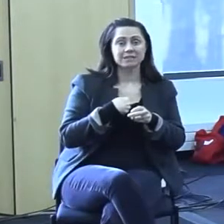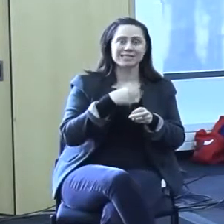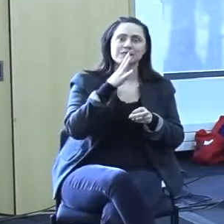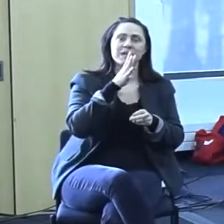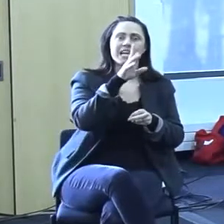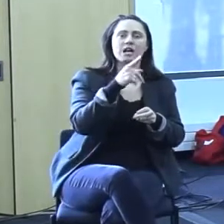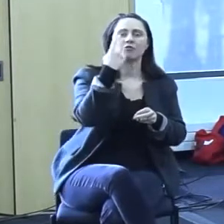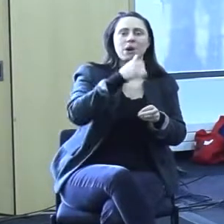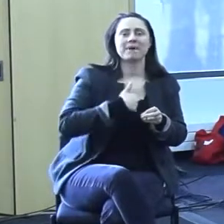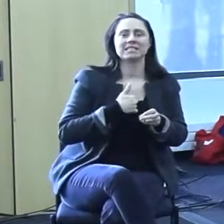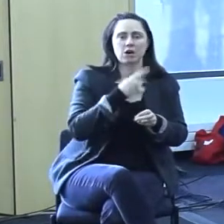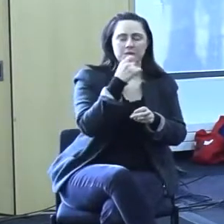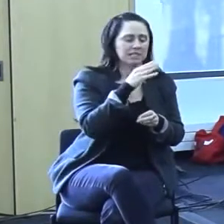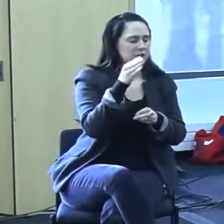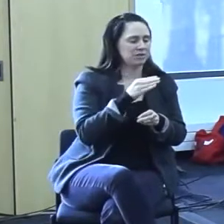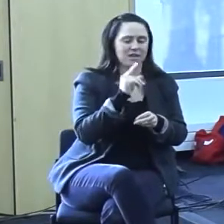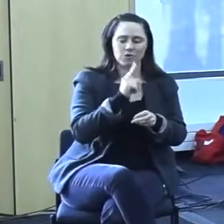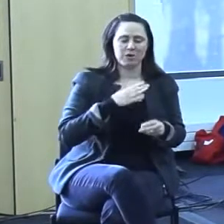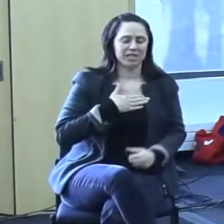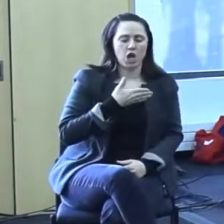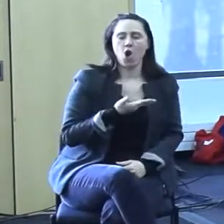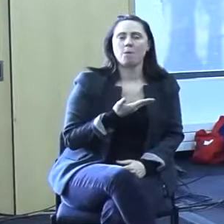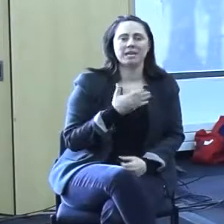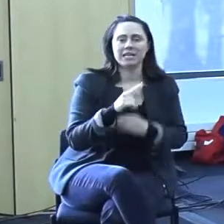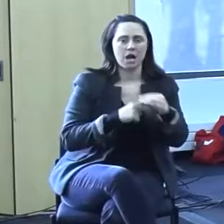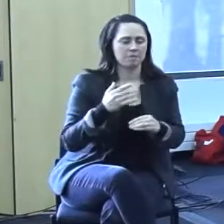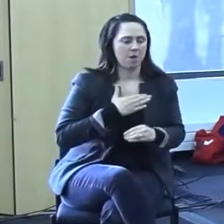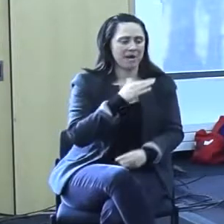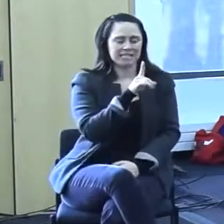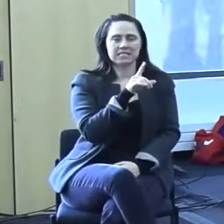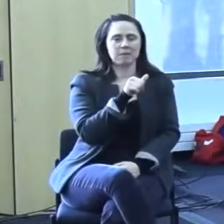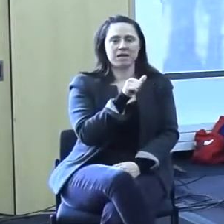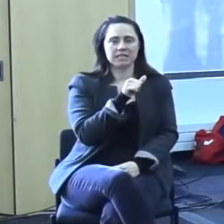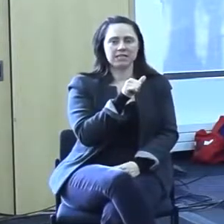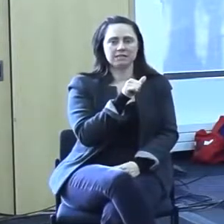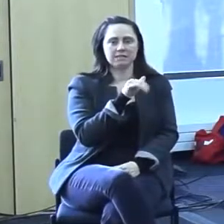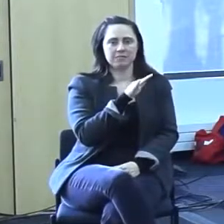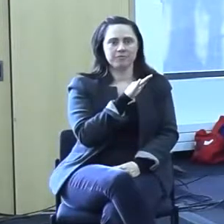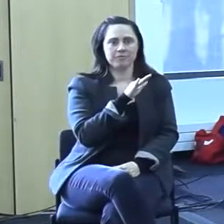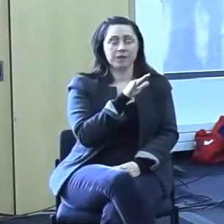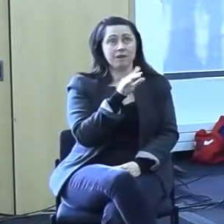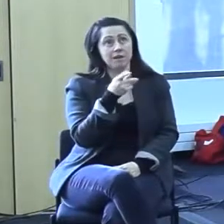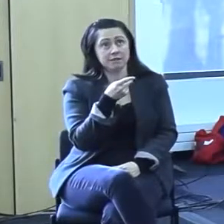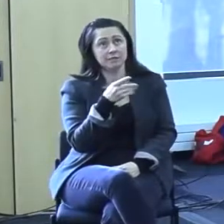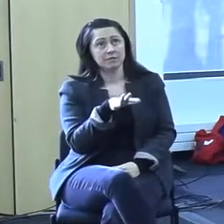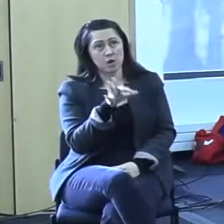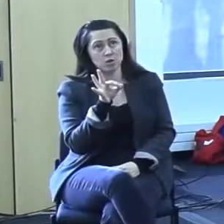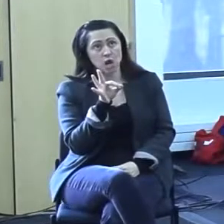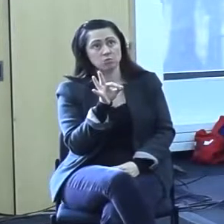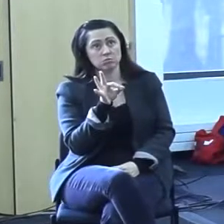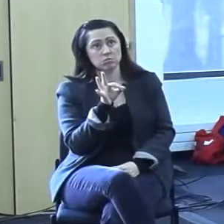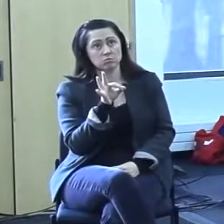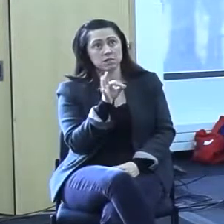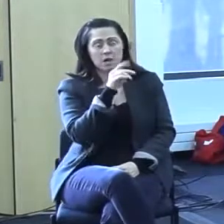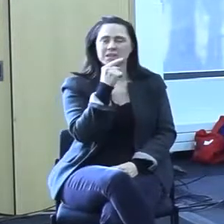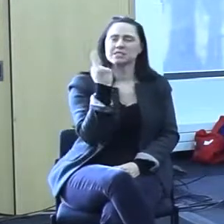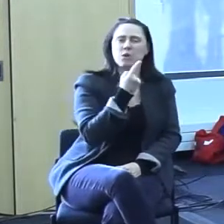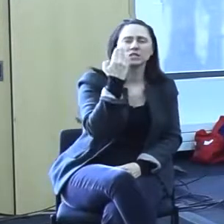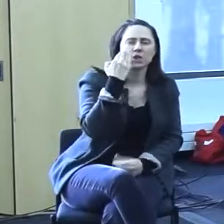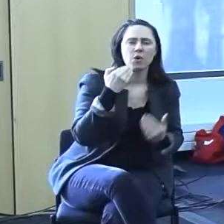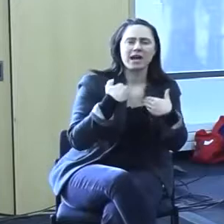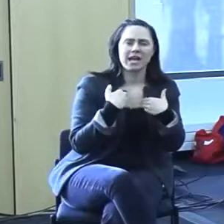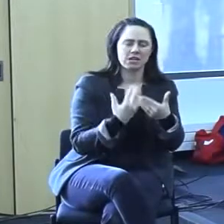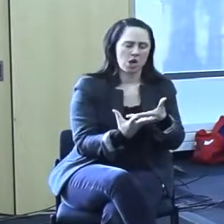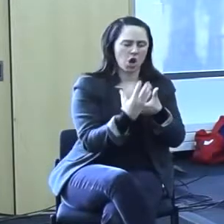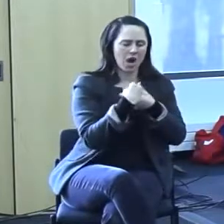myself because I was never very open about my disabilities. Well, I just found out I had like, because I always knew I had